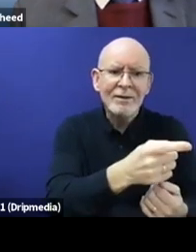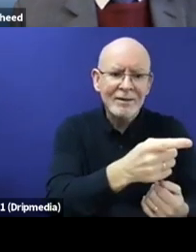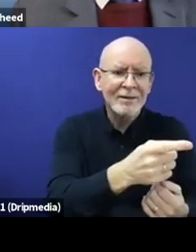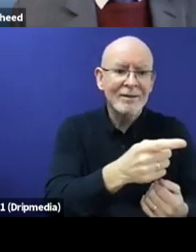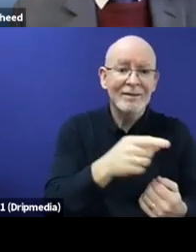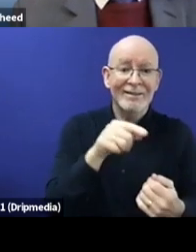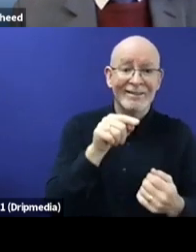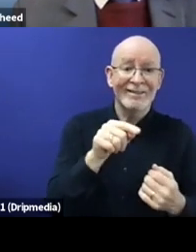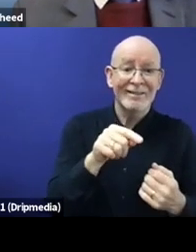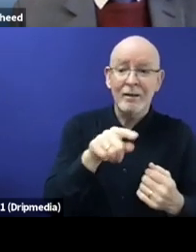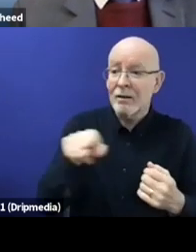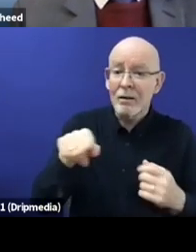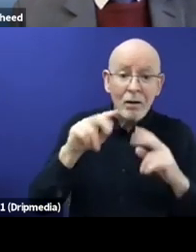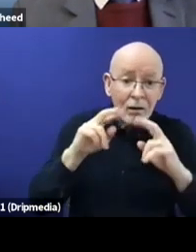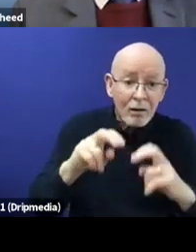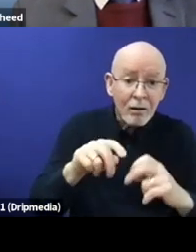some